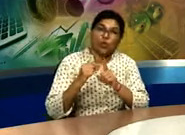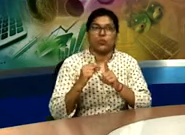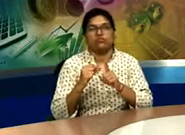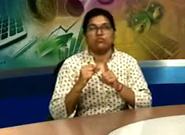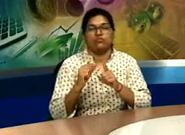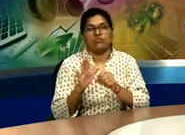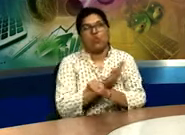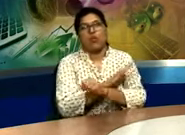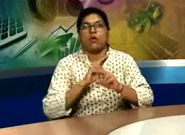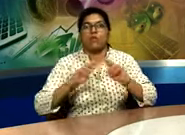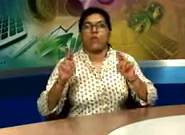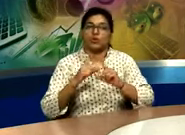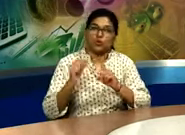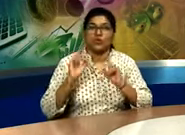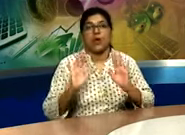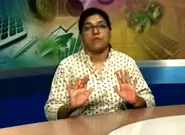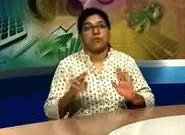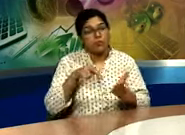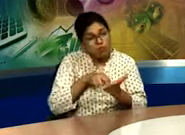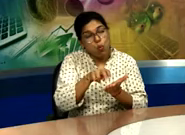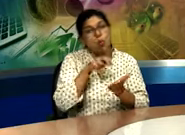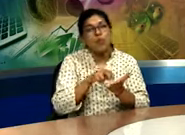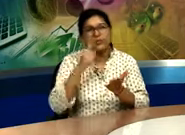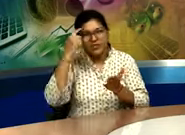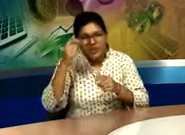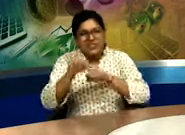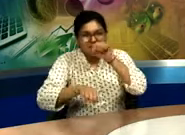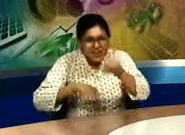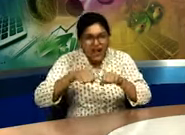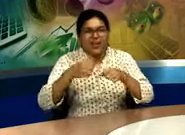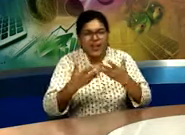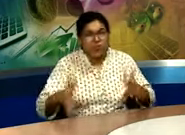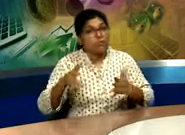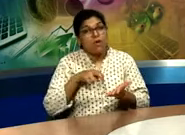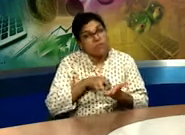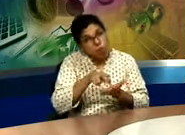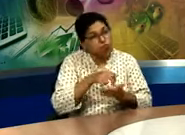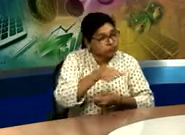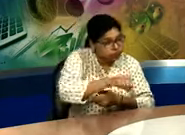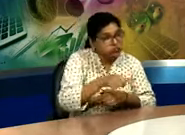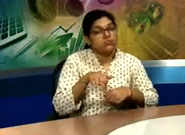It was really a hard work she used to do every day.